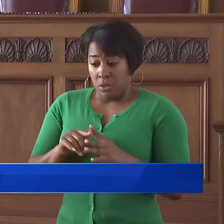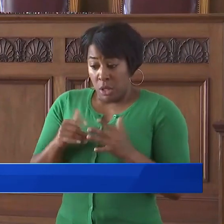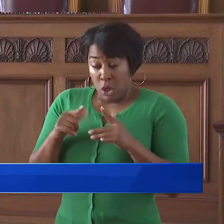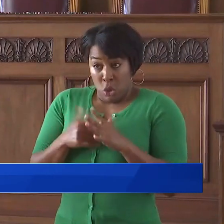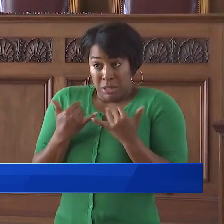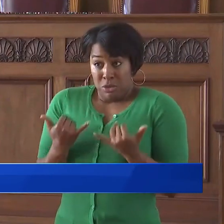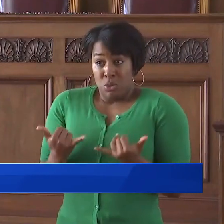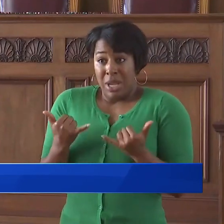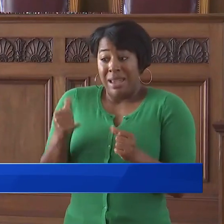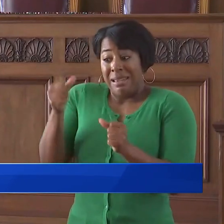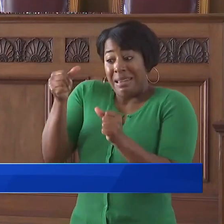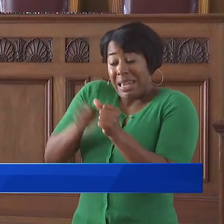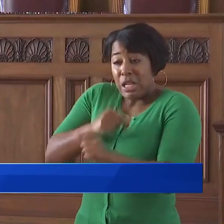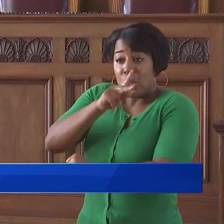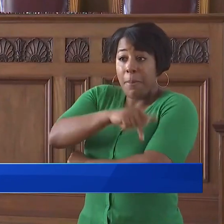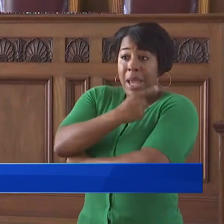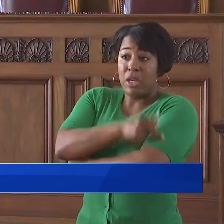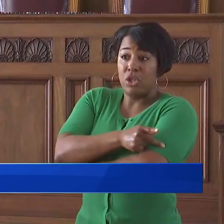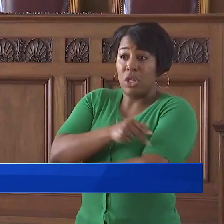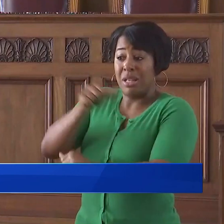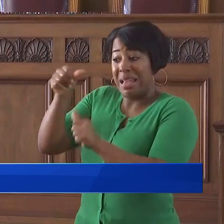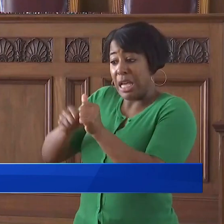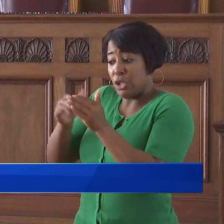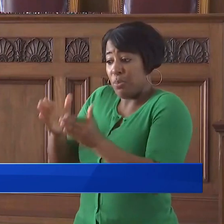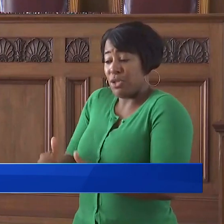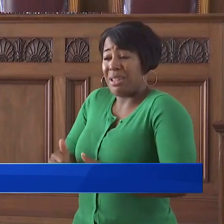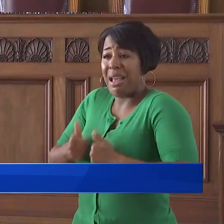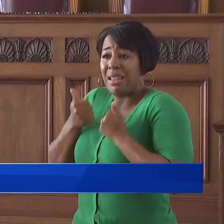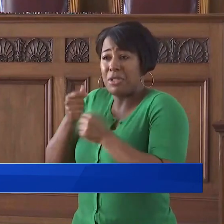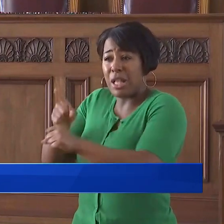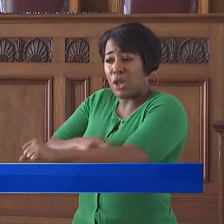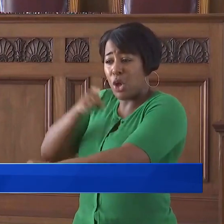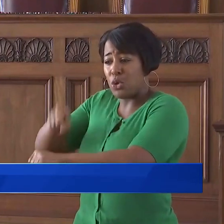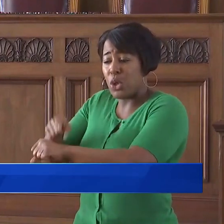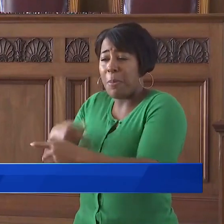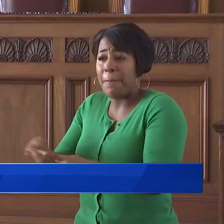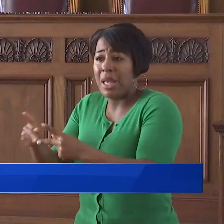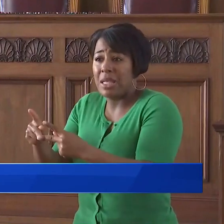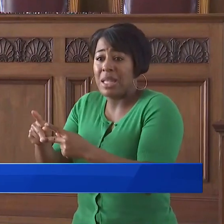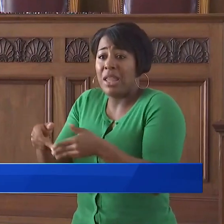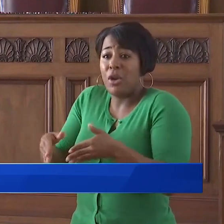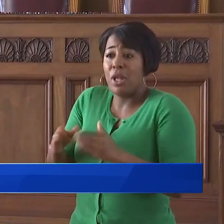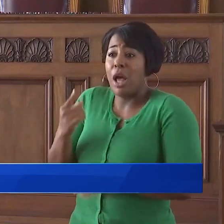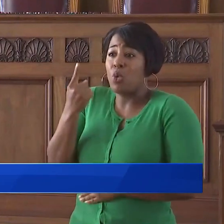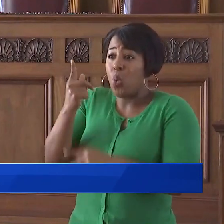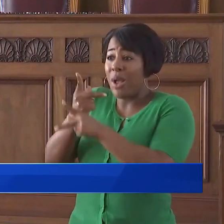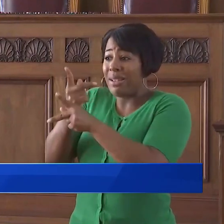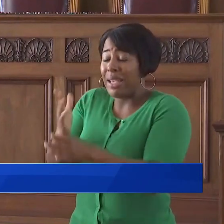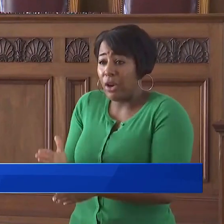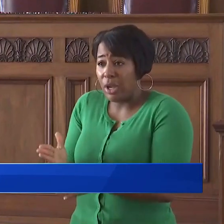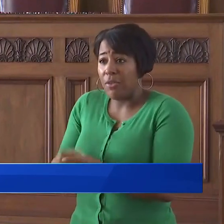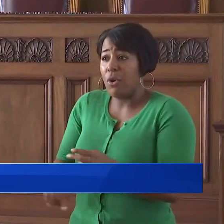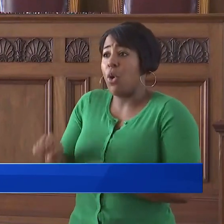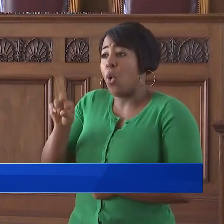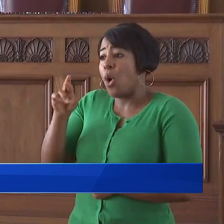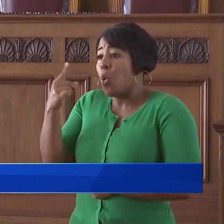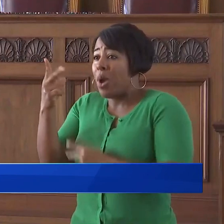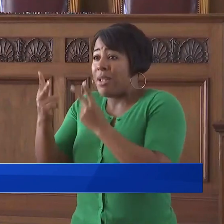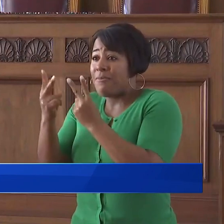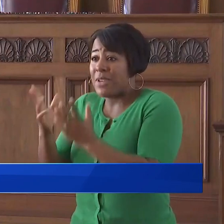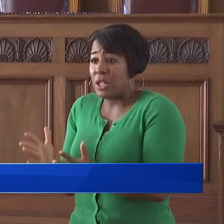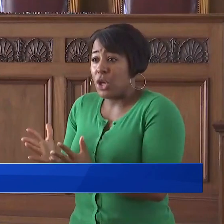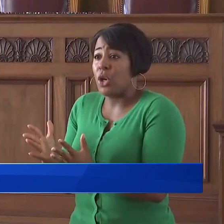patient and each resident is allowed one caregiver or one visitor with them at a